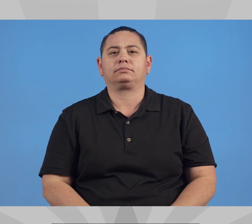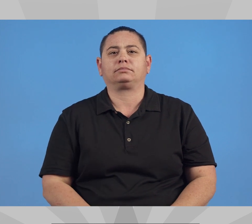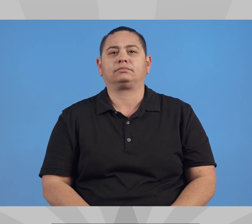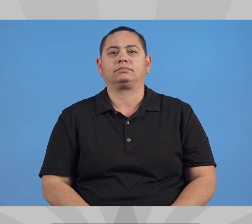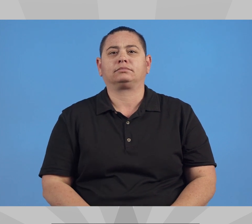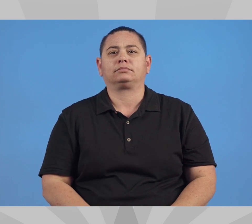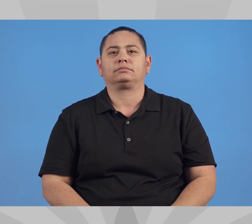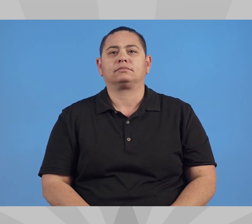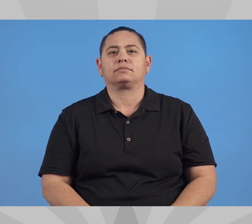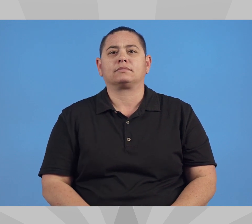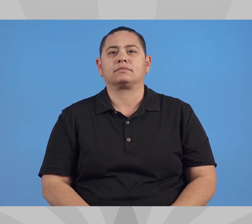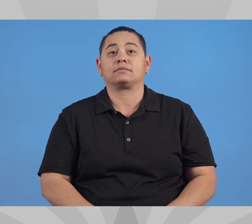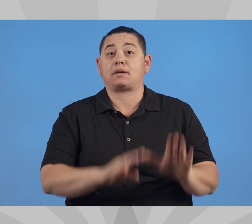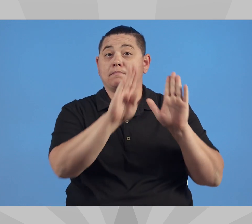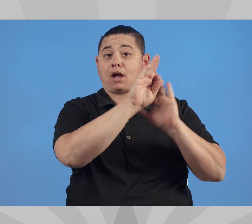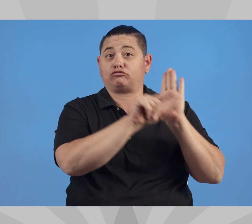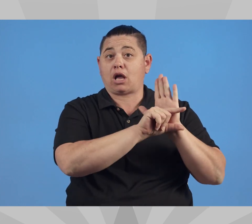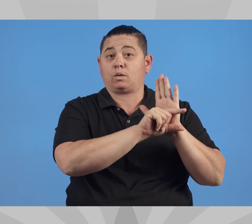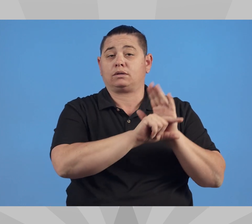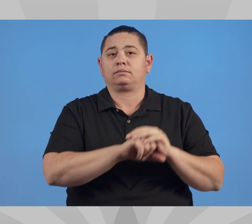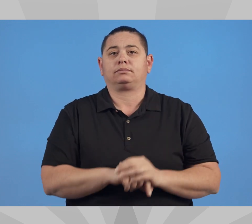none submitted.